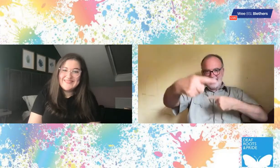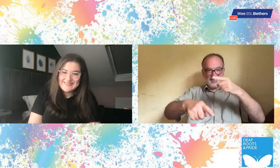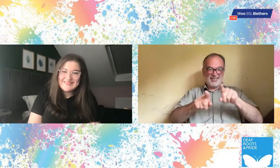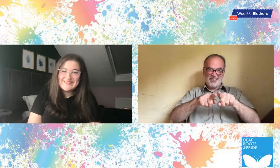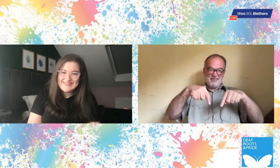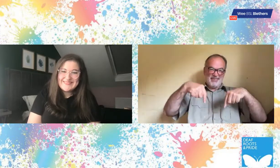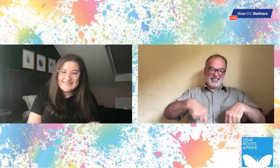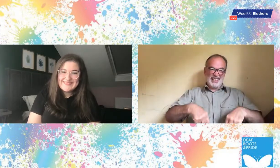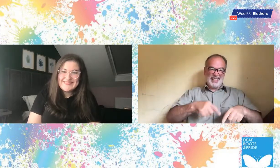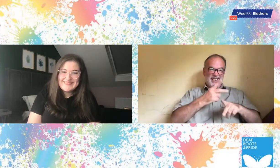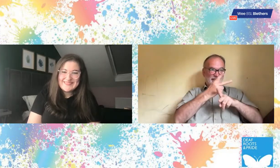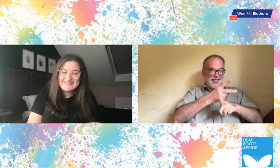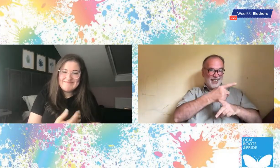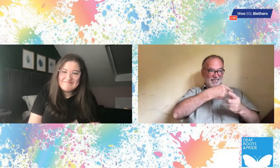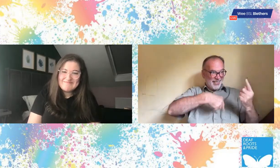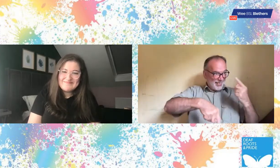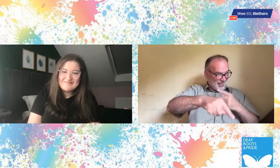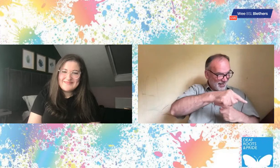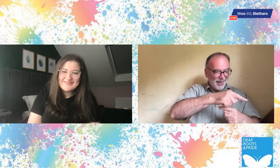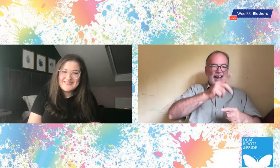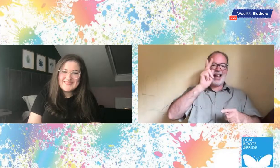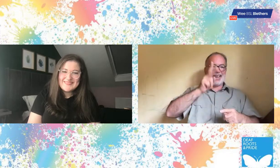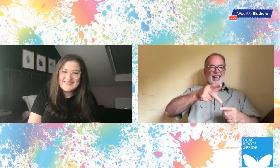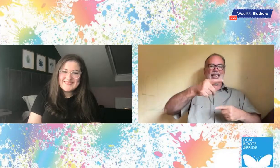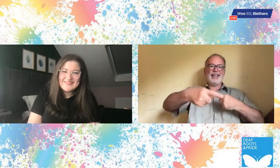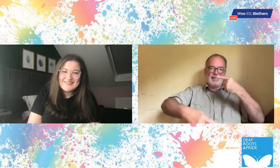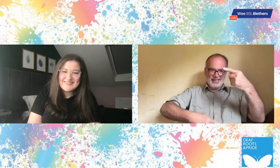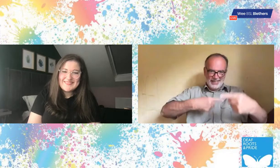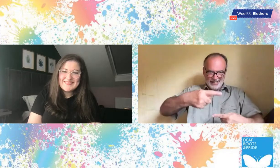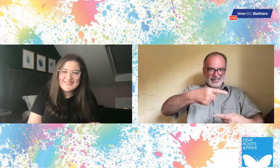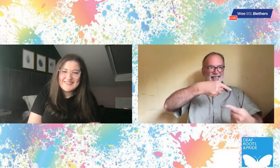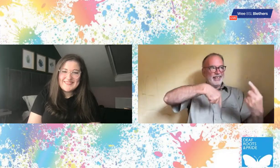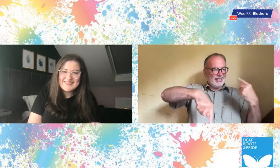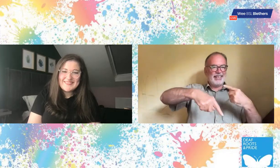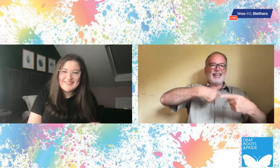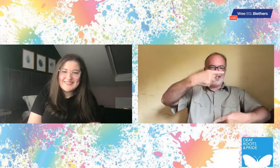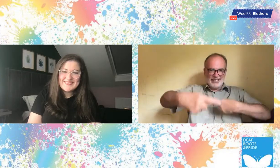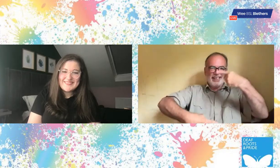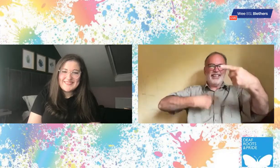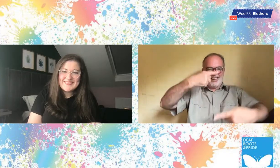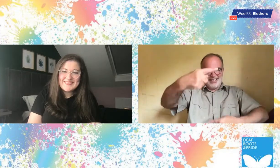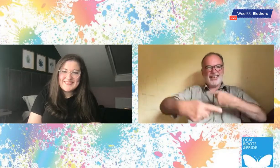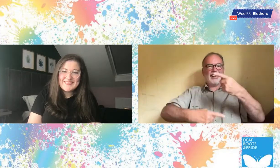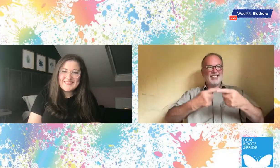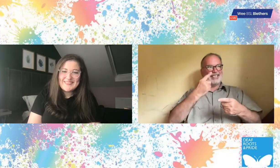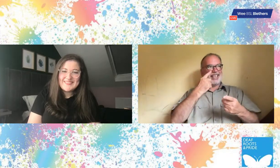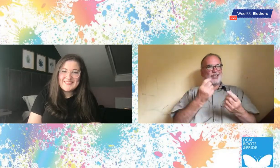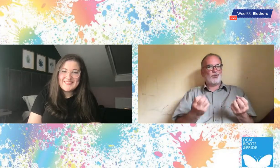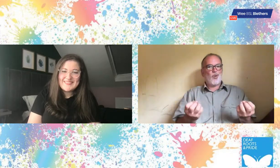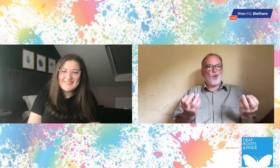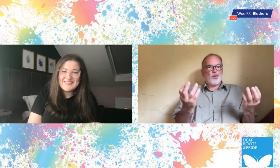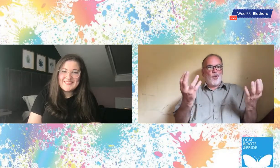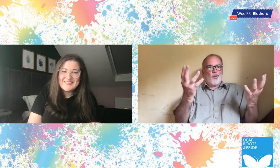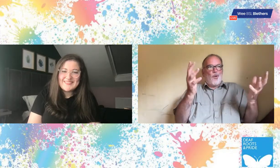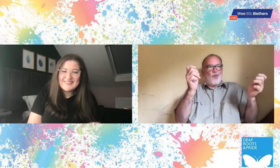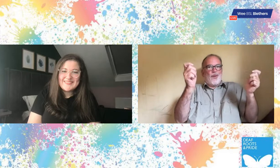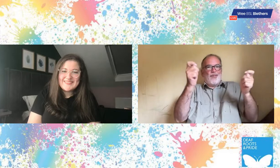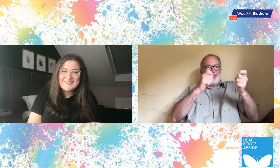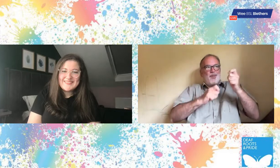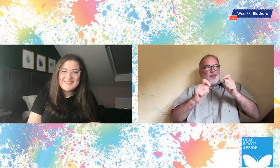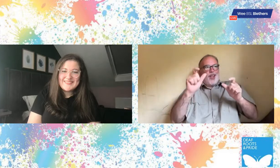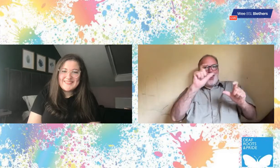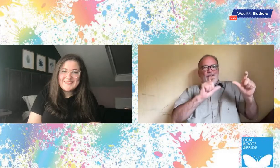again. So it's this kind of never-ending cycle, and that's what it's like looking after animals. You finish one day, and the next day you've got to start all over